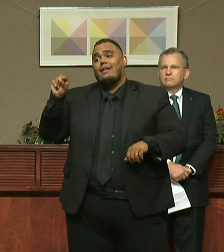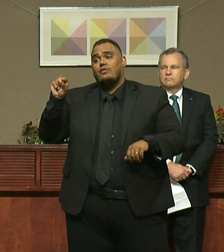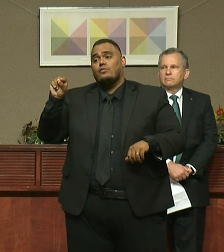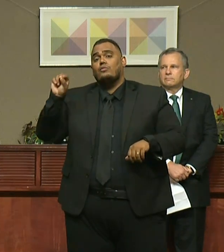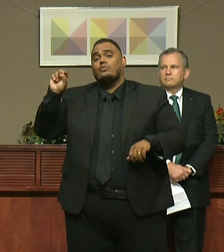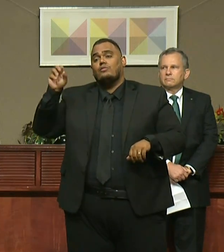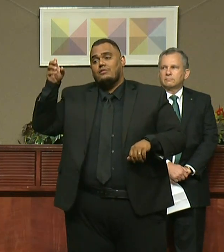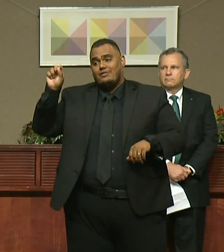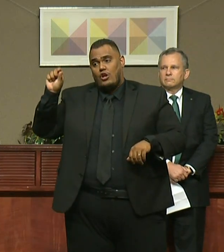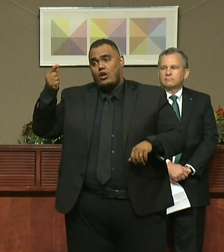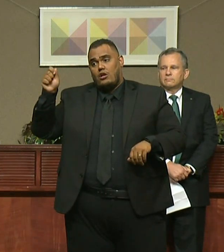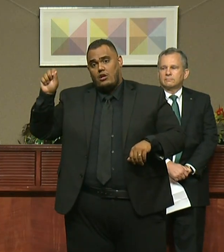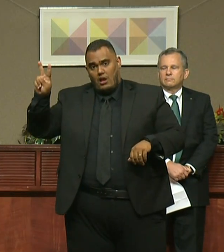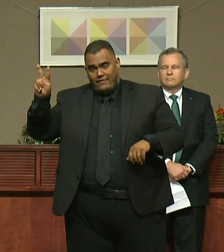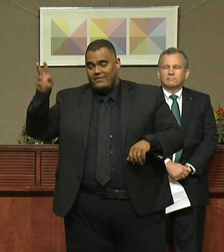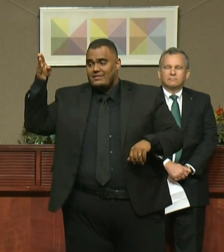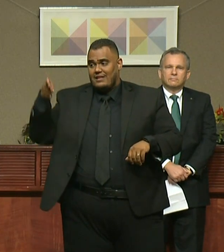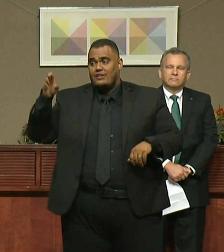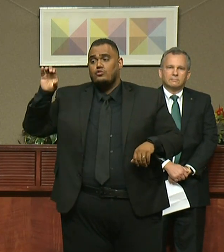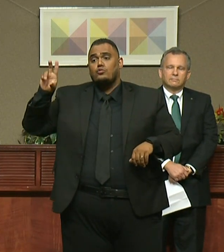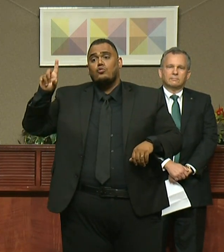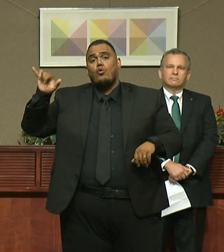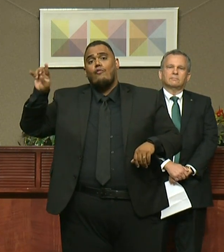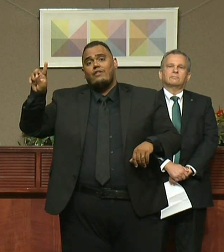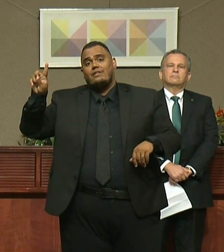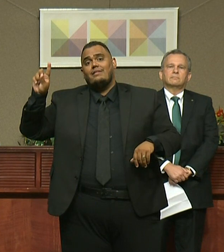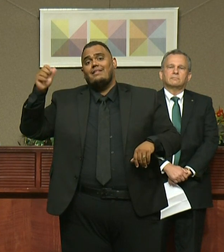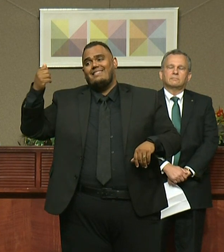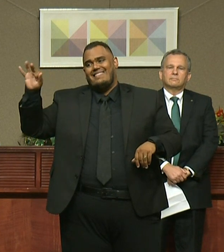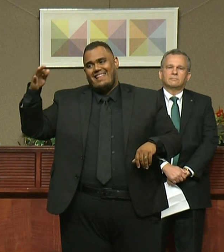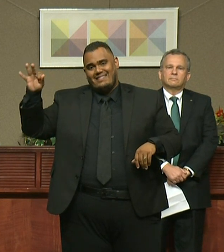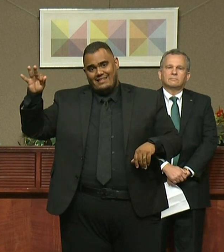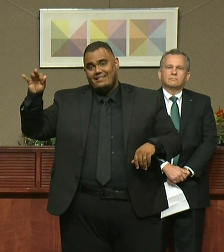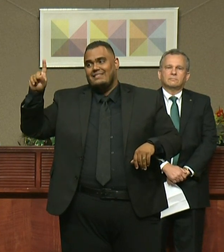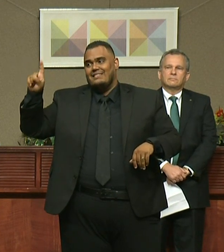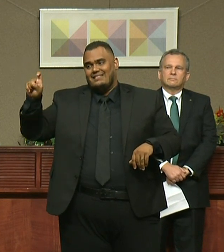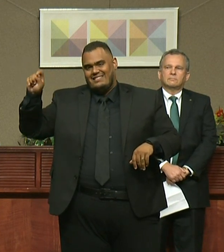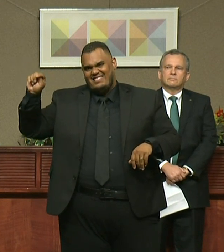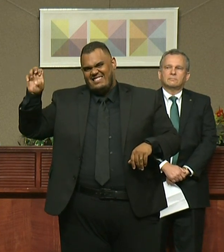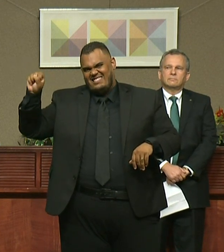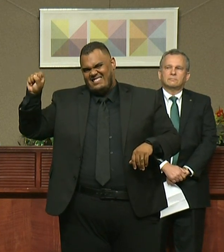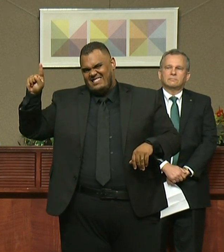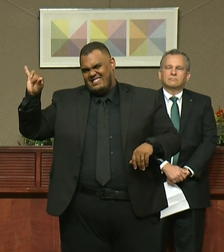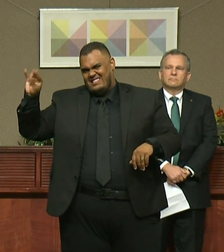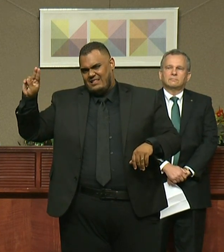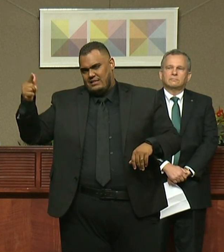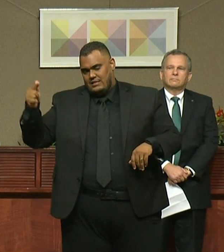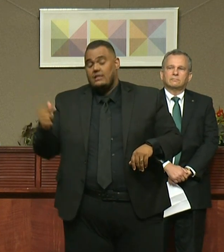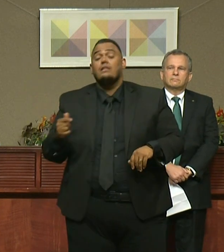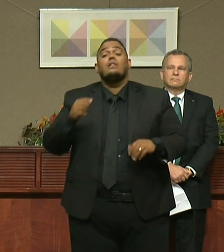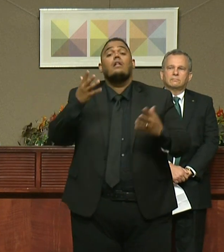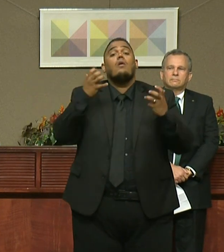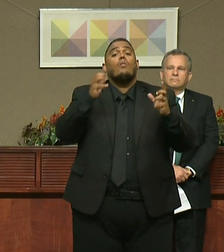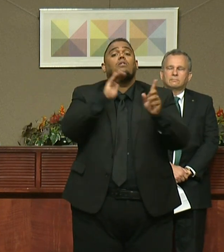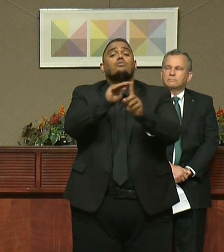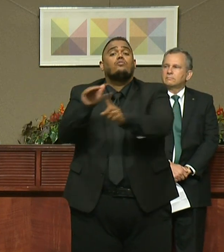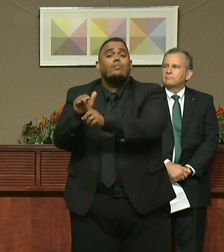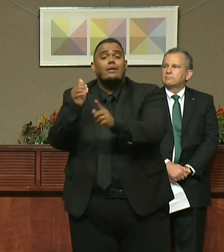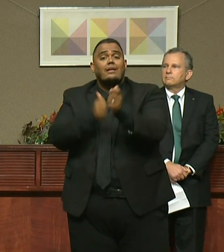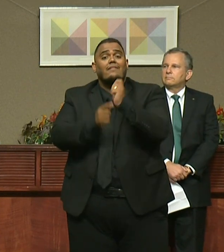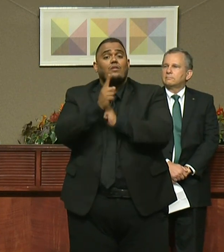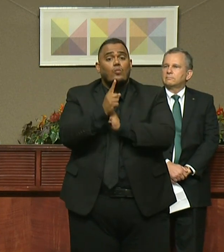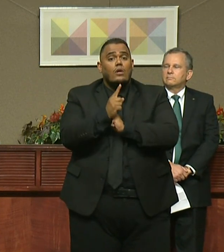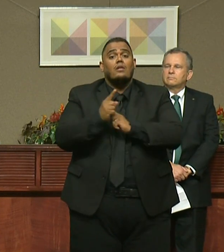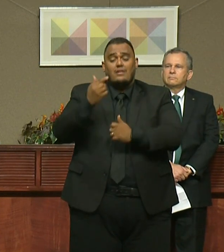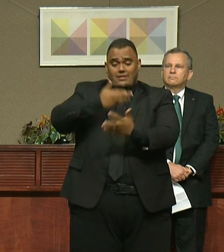orlando.gov/COVID-19 testing. I want to remind everybody, even as we enter into phase 2, that physical distancing and face masks